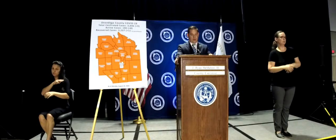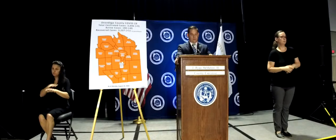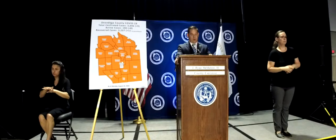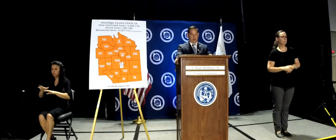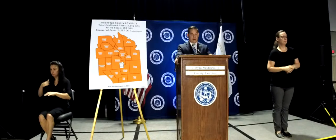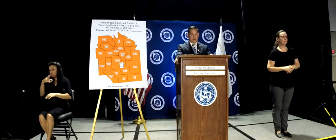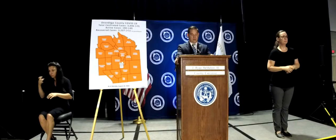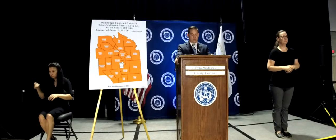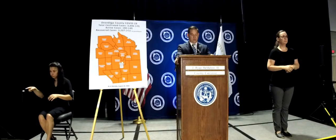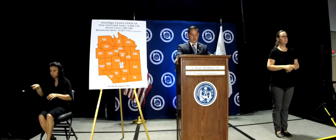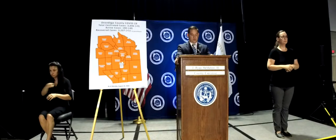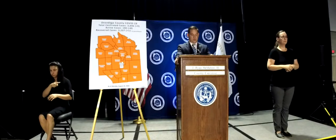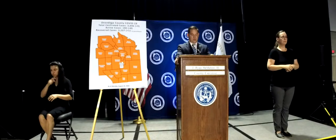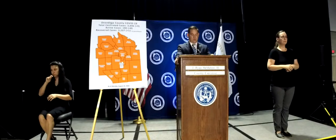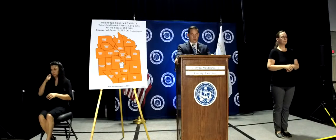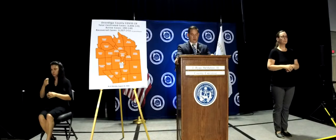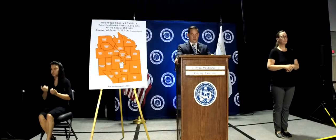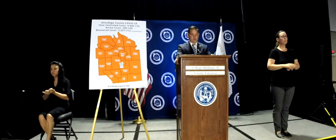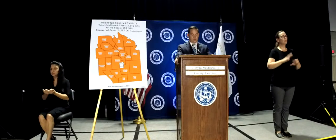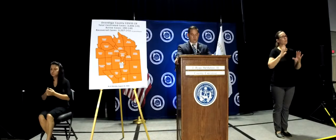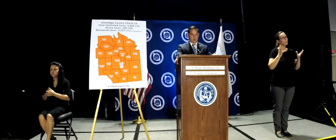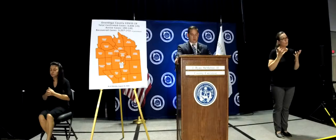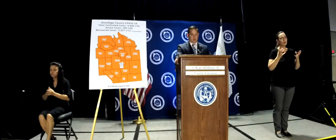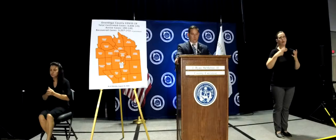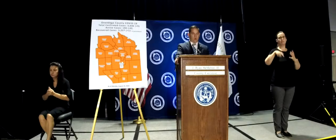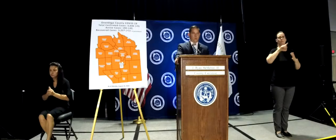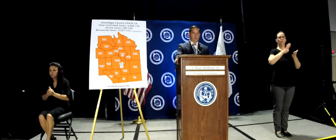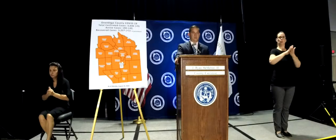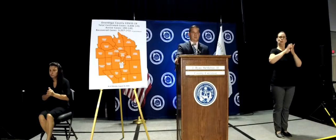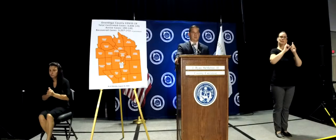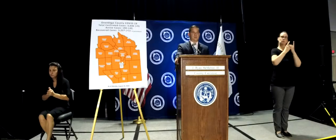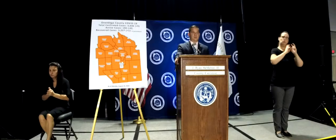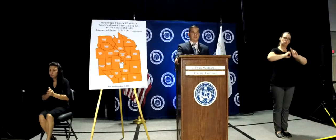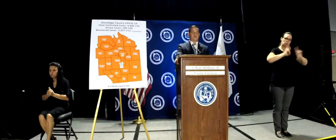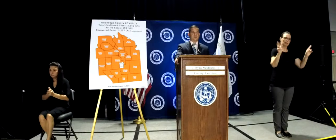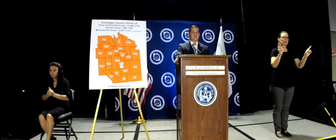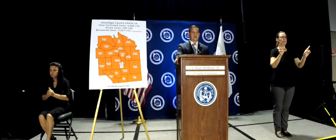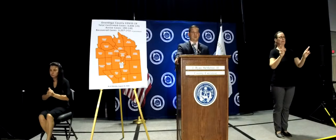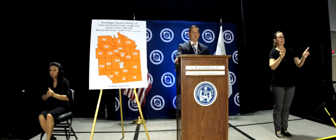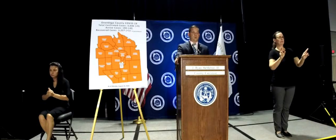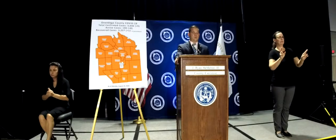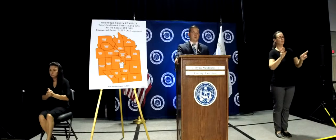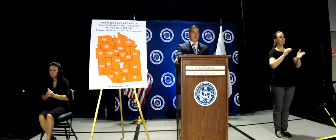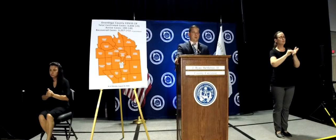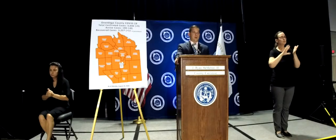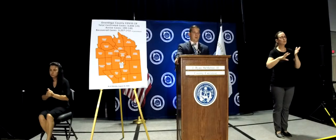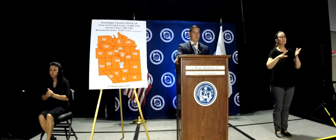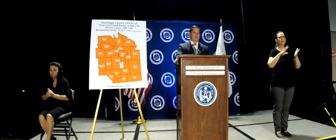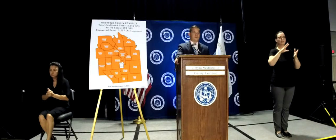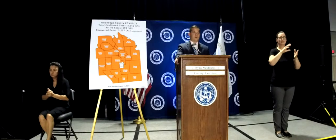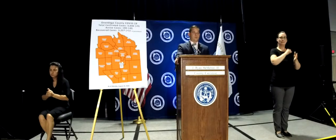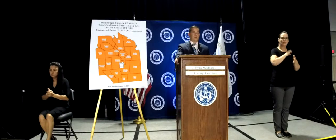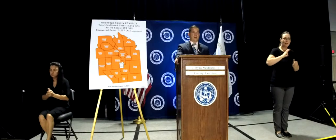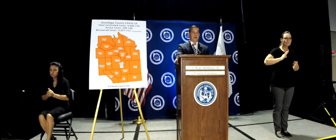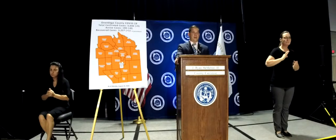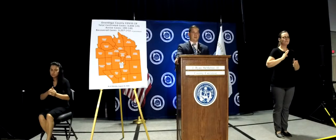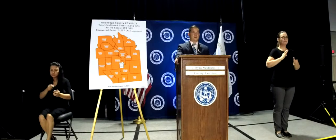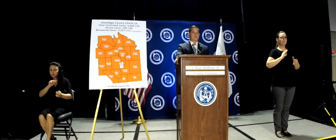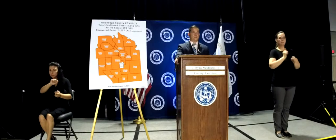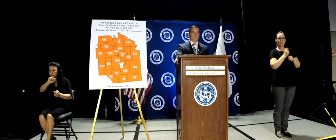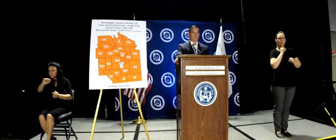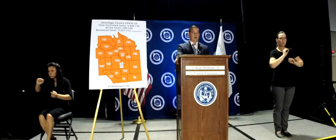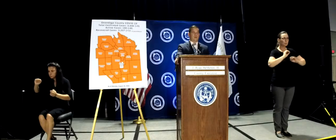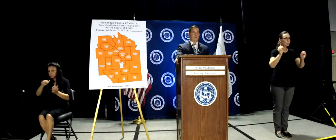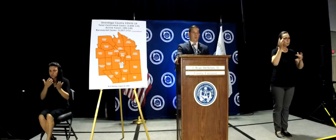for them to go back into the buildings. Again, we're trying to work with these different schedules and these different